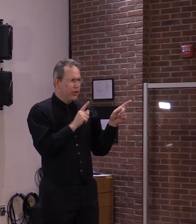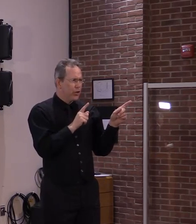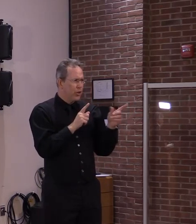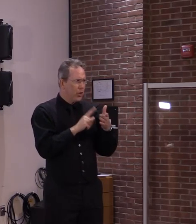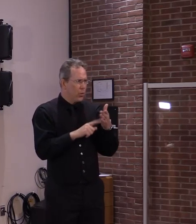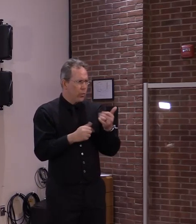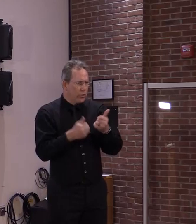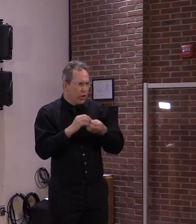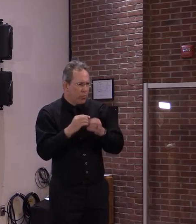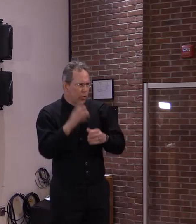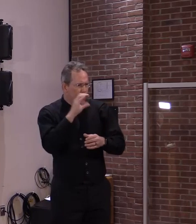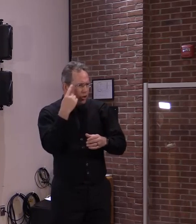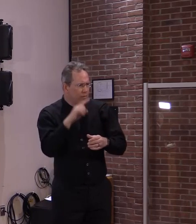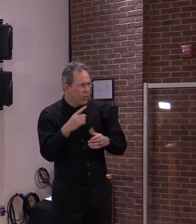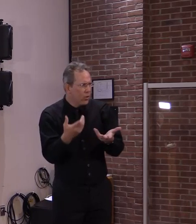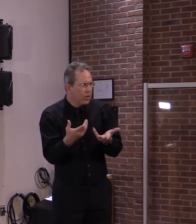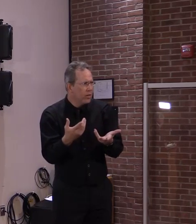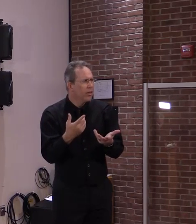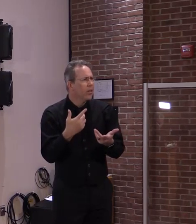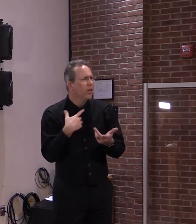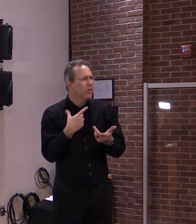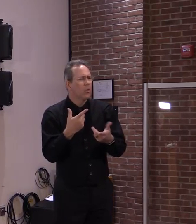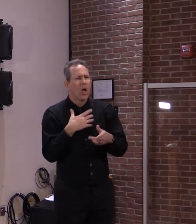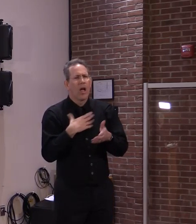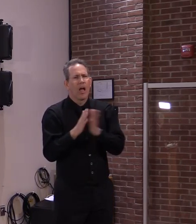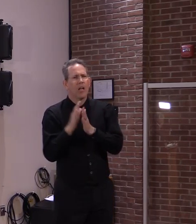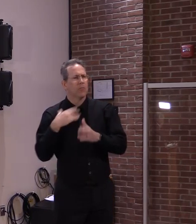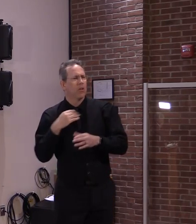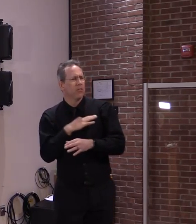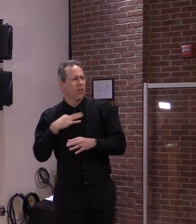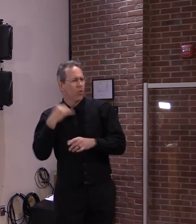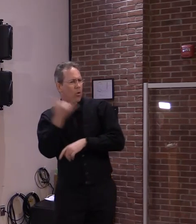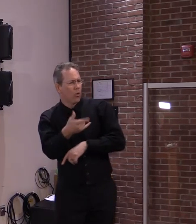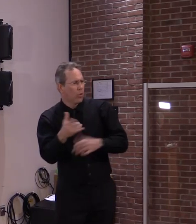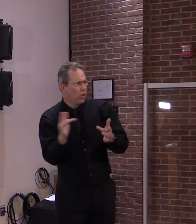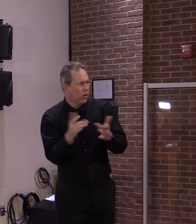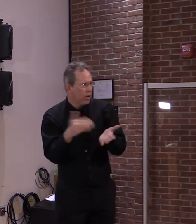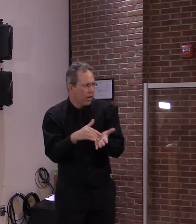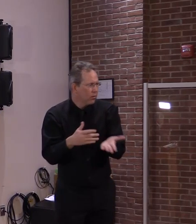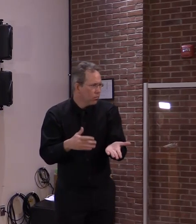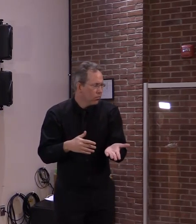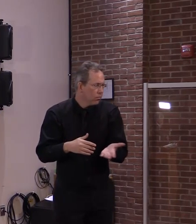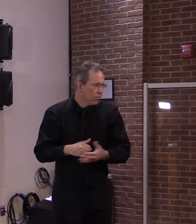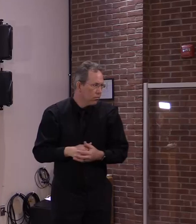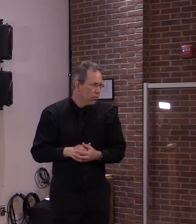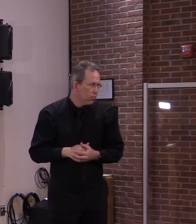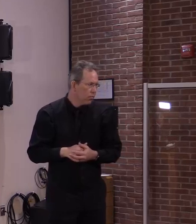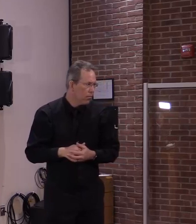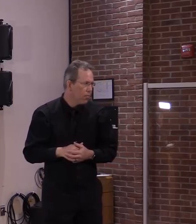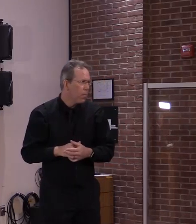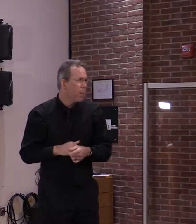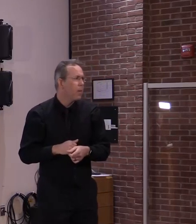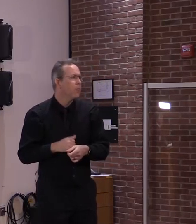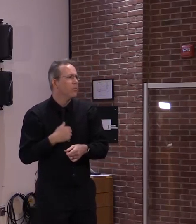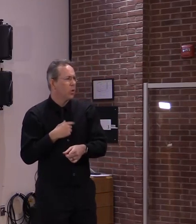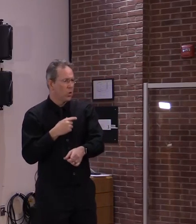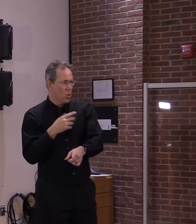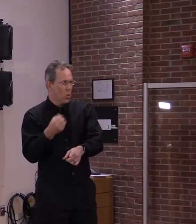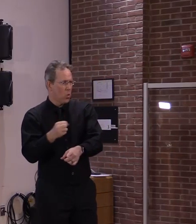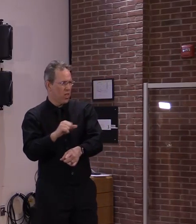attempt again today, Greg, to reach out to you. And let's just settle it for let's get the information that we